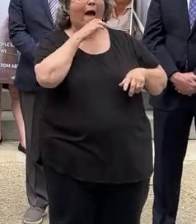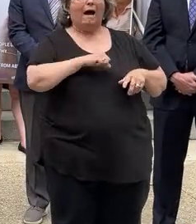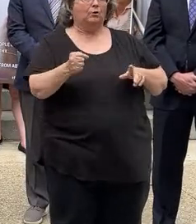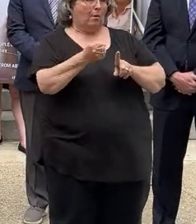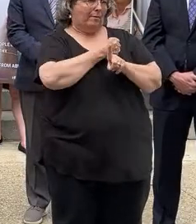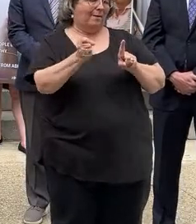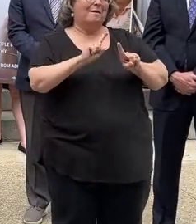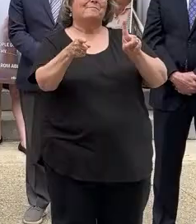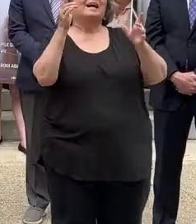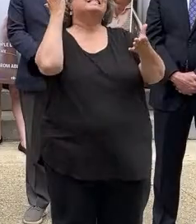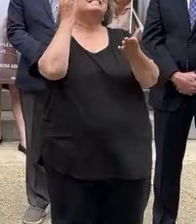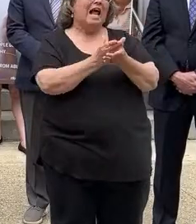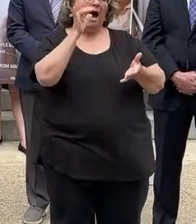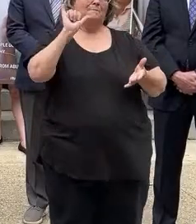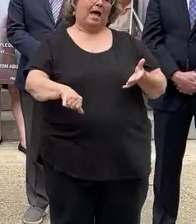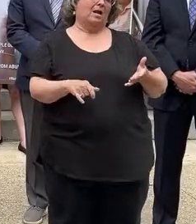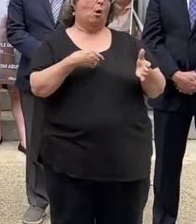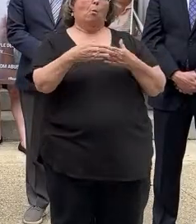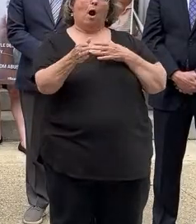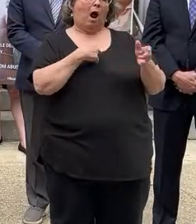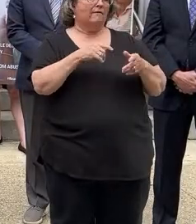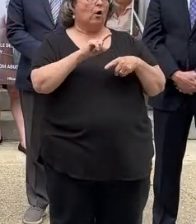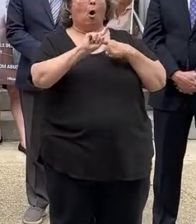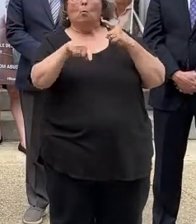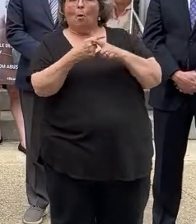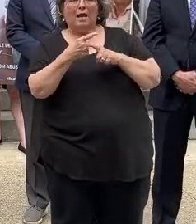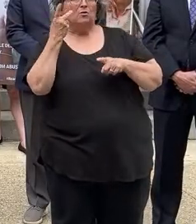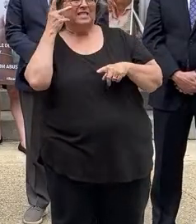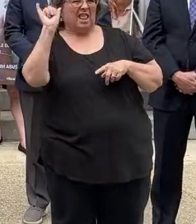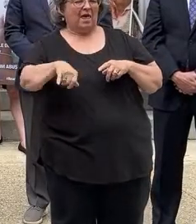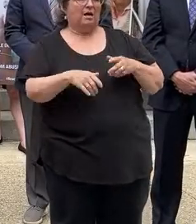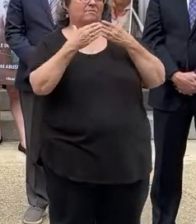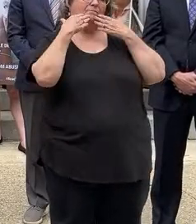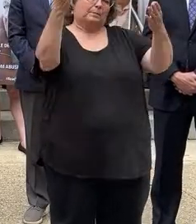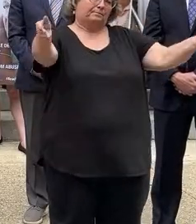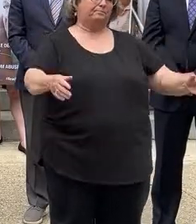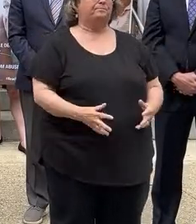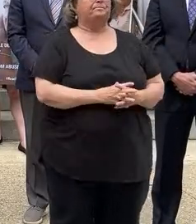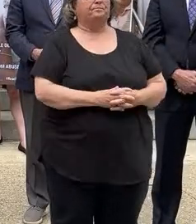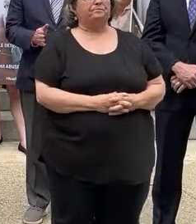abuse, but to stop it wherever and whenever it occurs. Thank you.